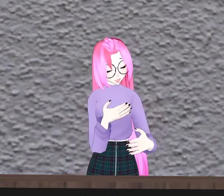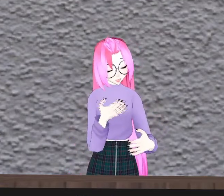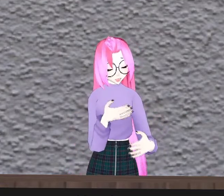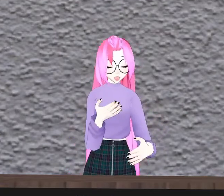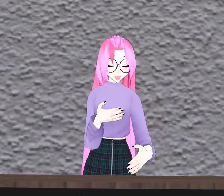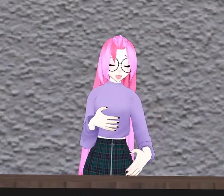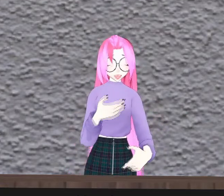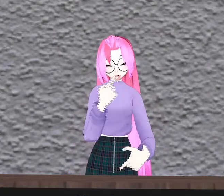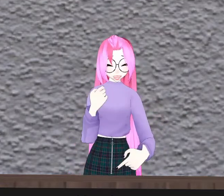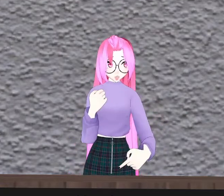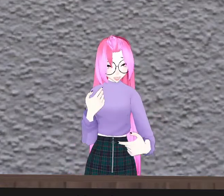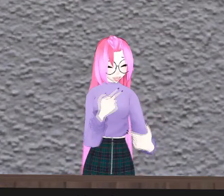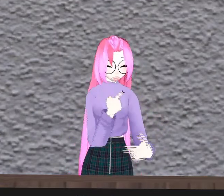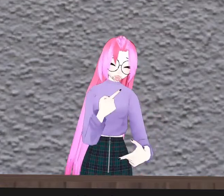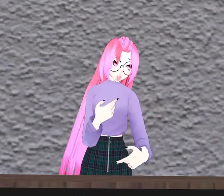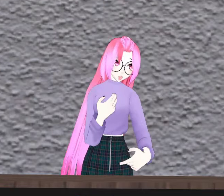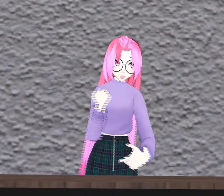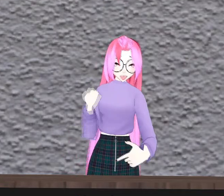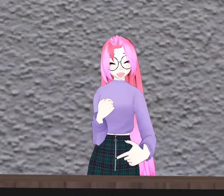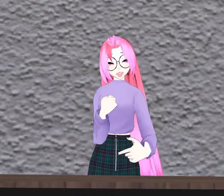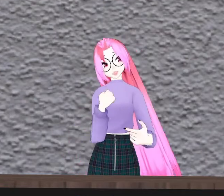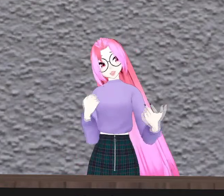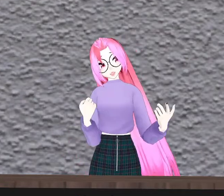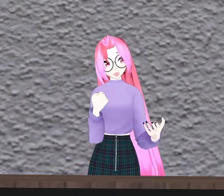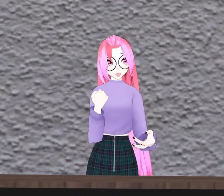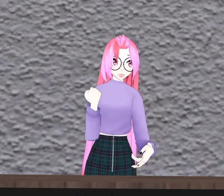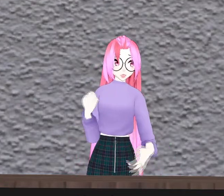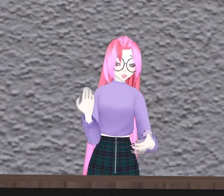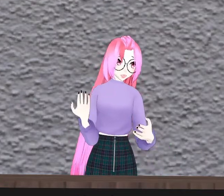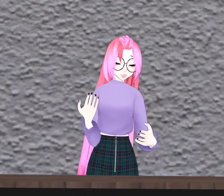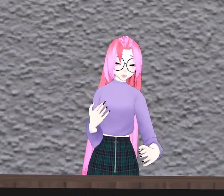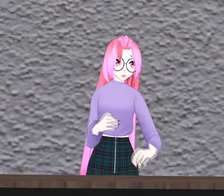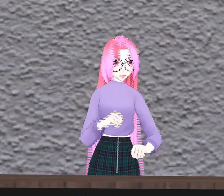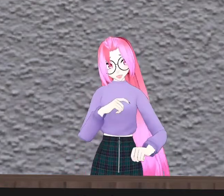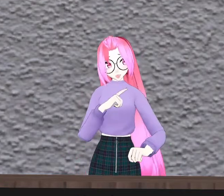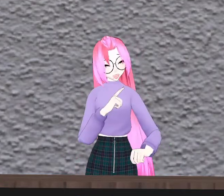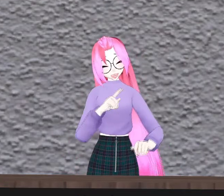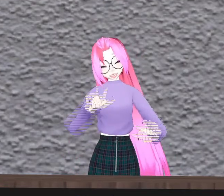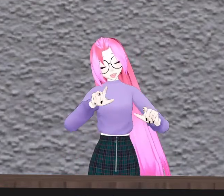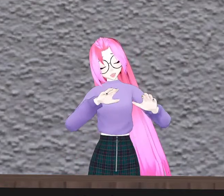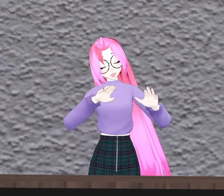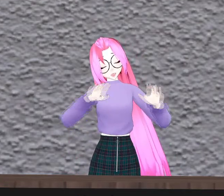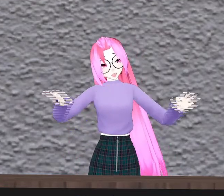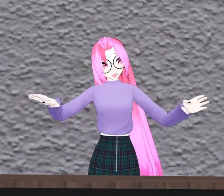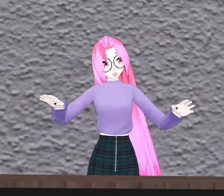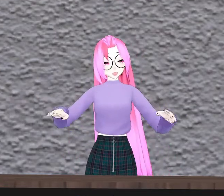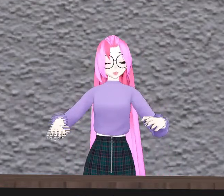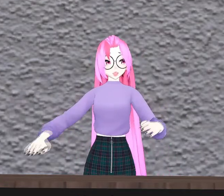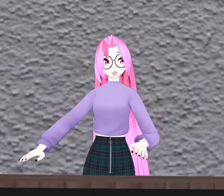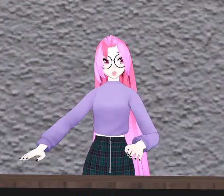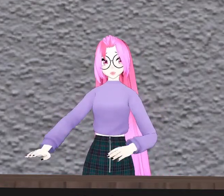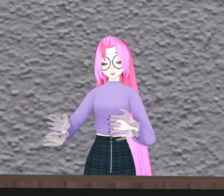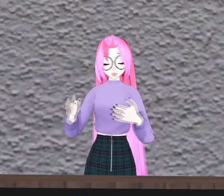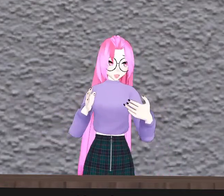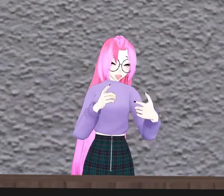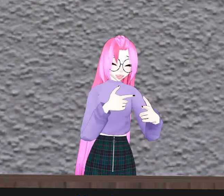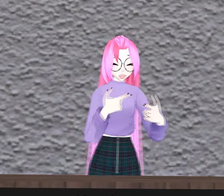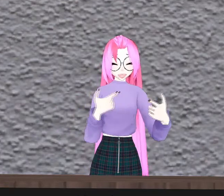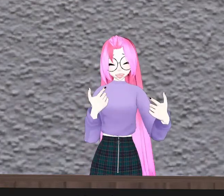of annoying because, like I said, you hear that, oh, I'm sorry. It's, like I said, they're just people. They're equal, So number one, meeting a